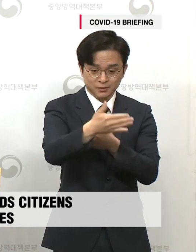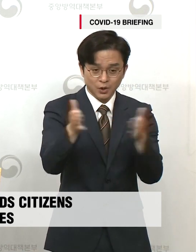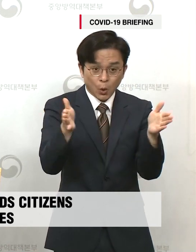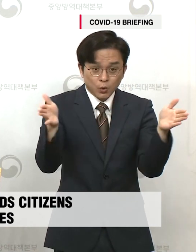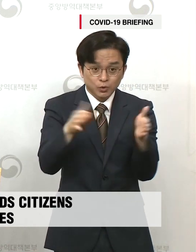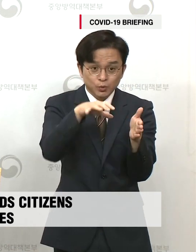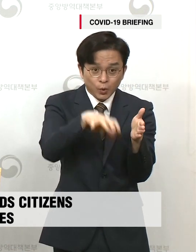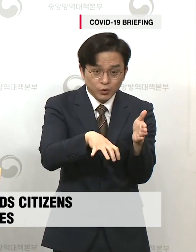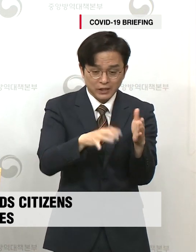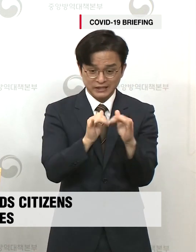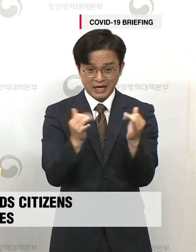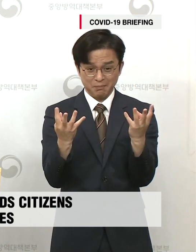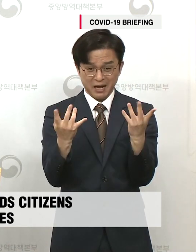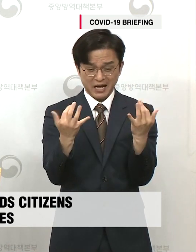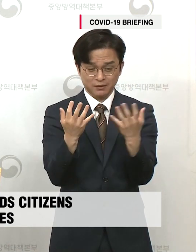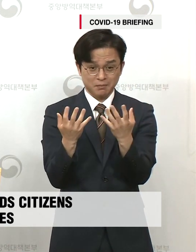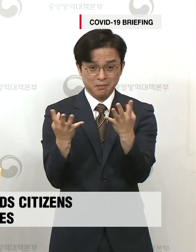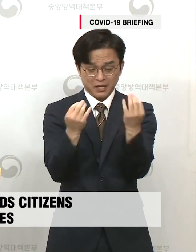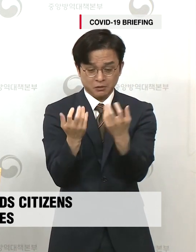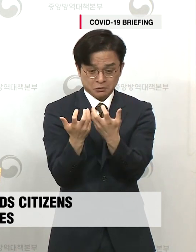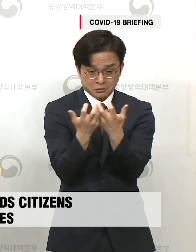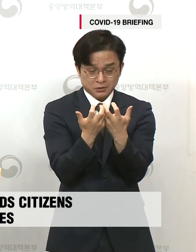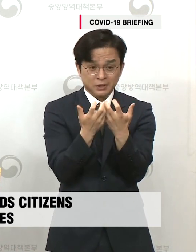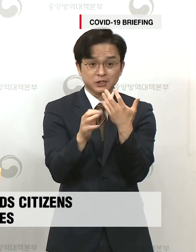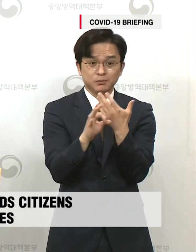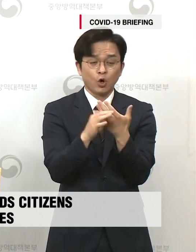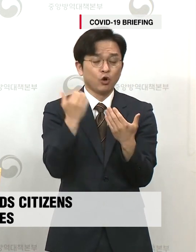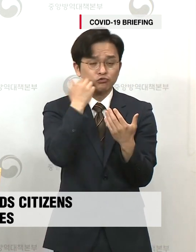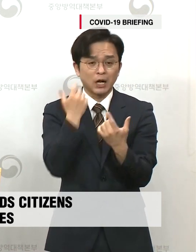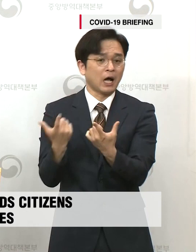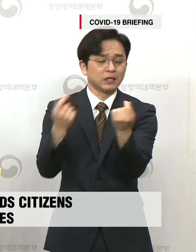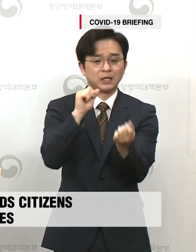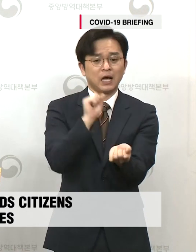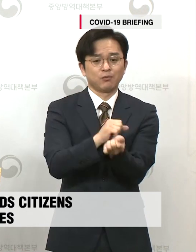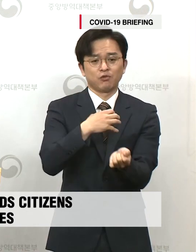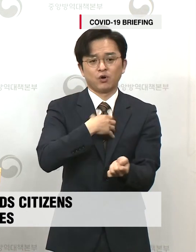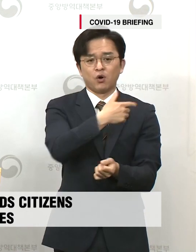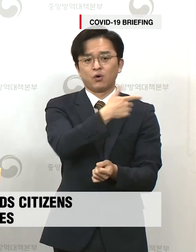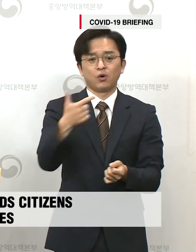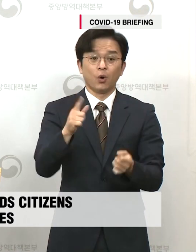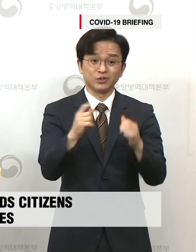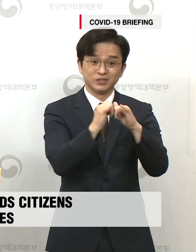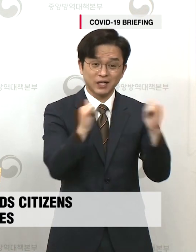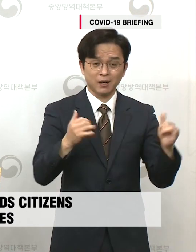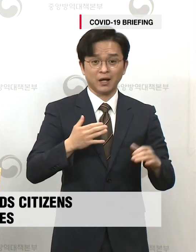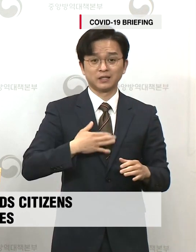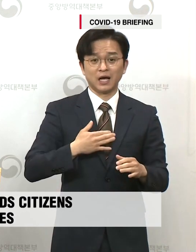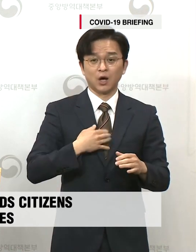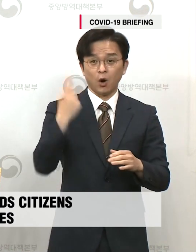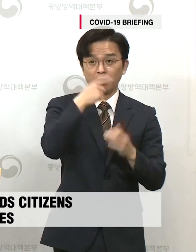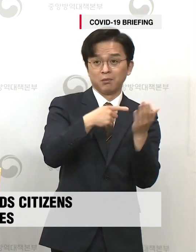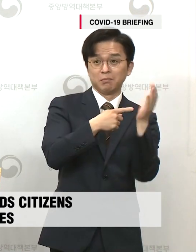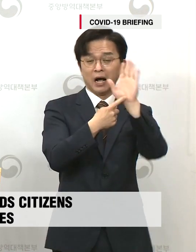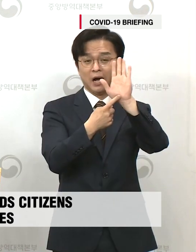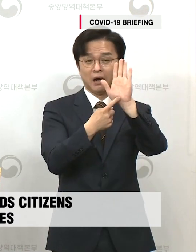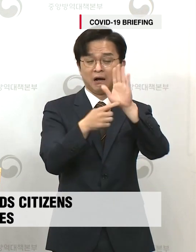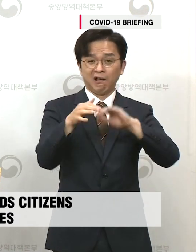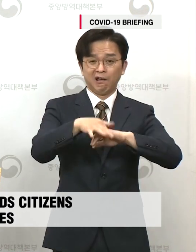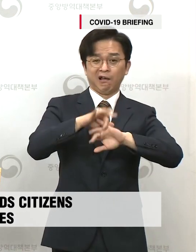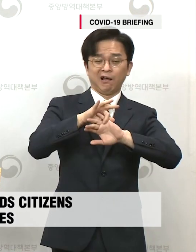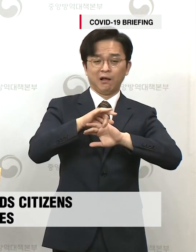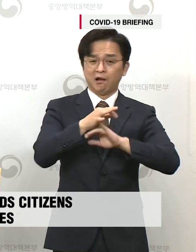can spread to anyone when the one is inside an enclosed and crowded space. And